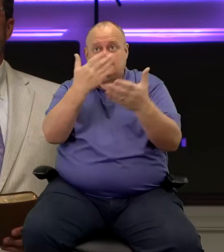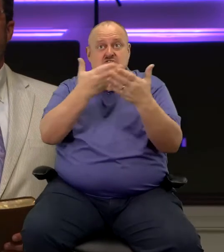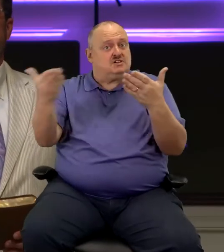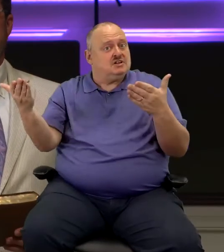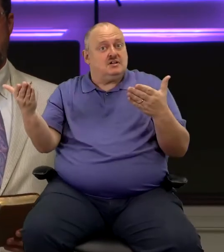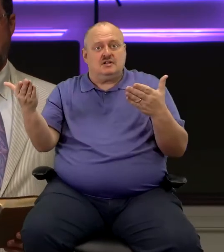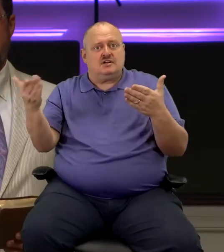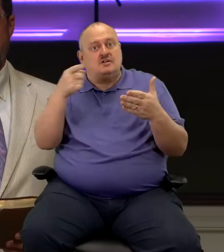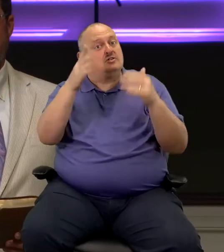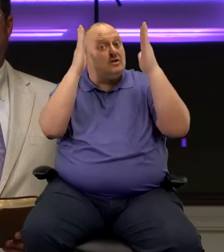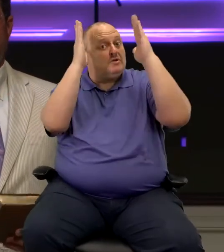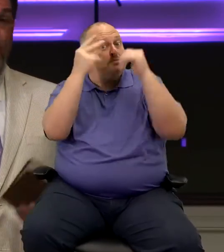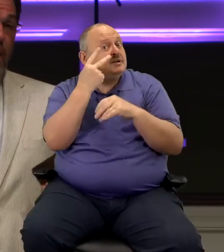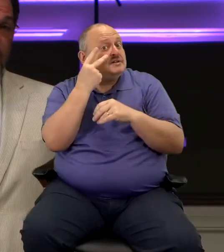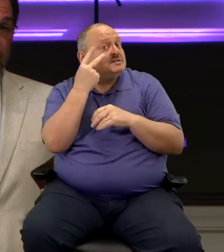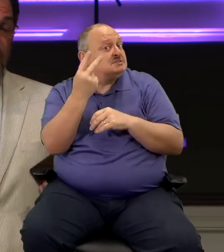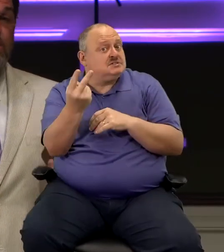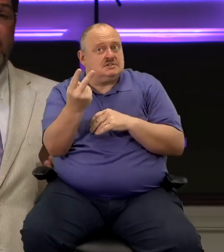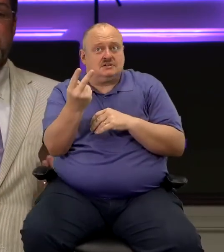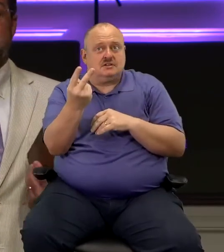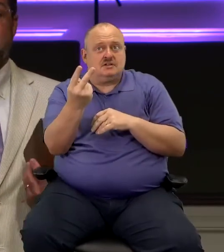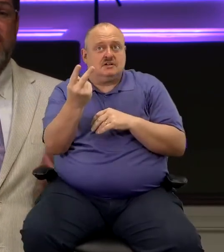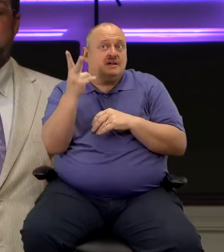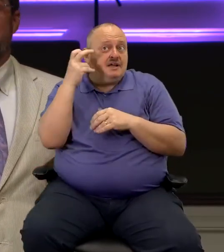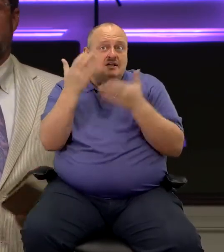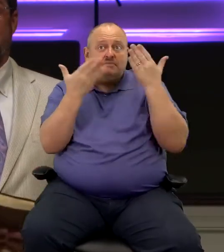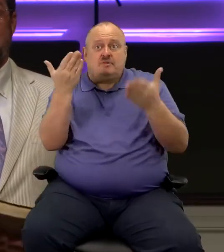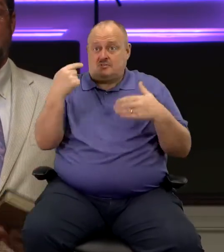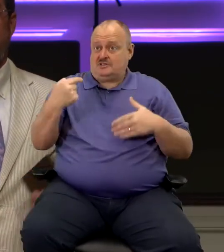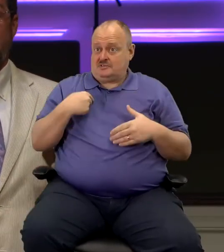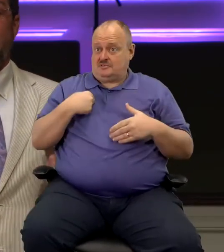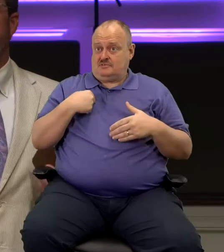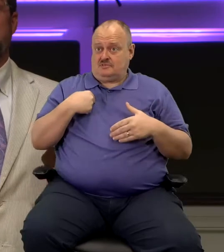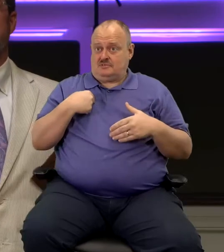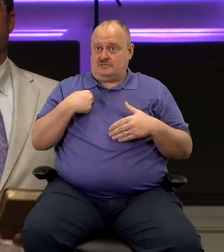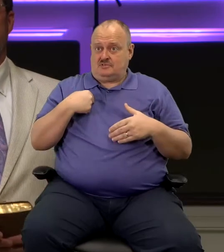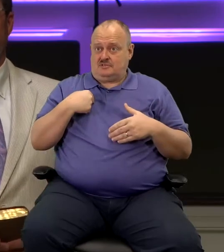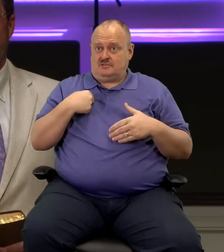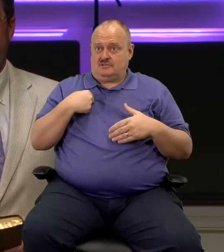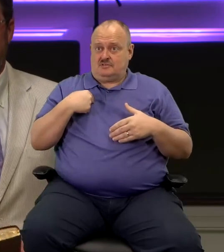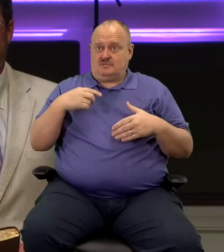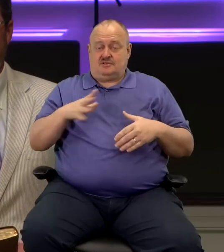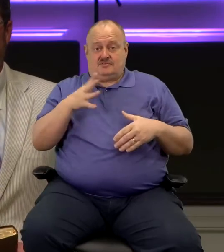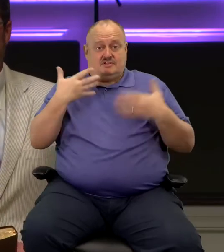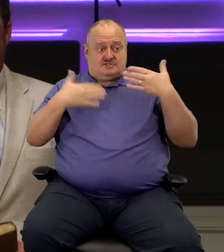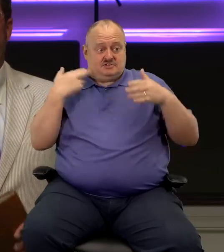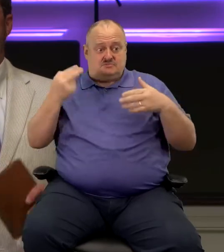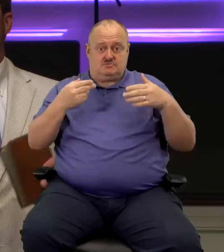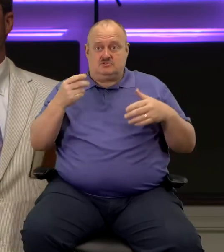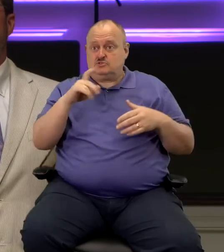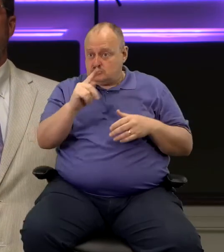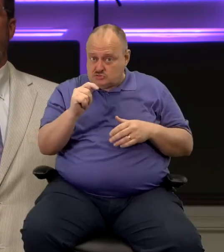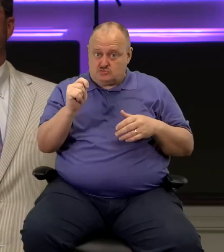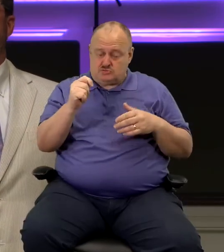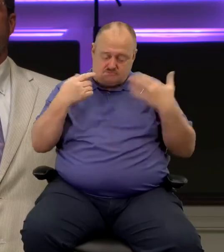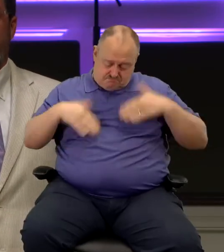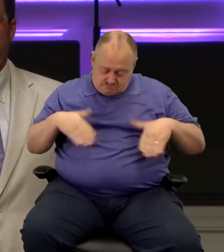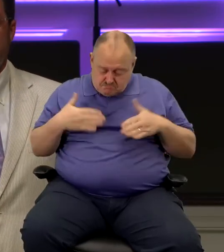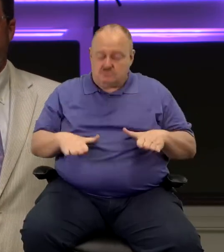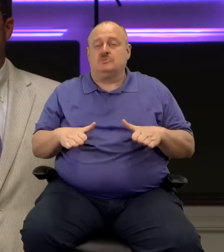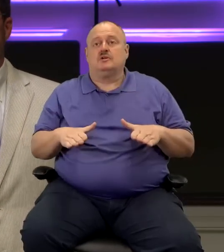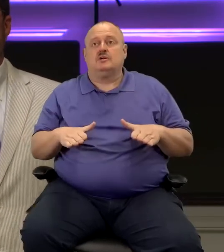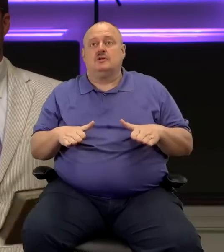you would expect to see or hear. You'd expect to see me in a seersucker suit, and I'm in that seersucker suit today. An incredible organ